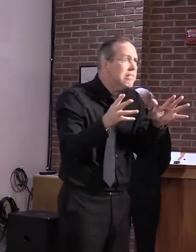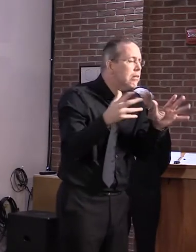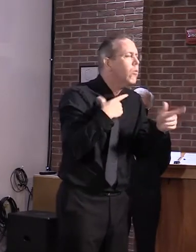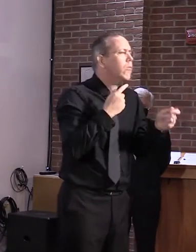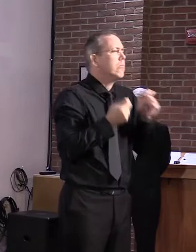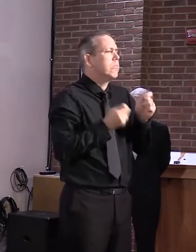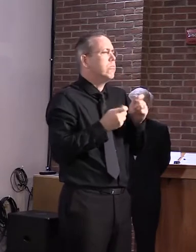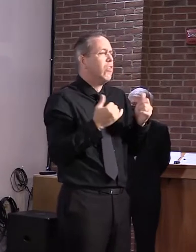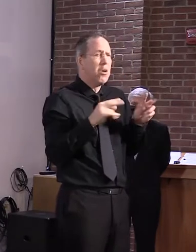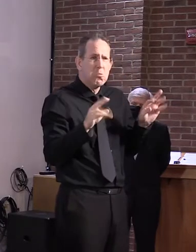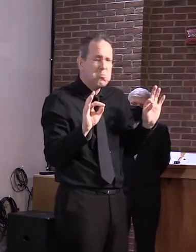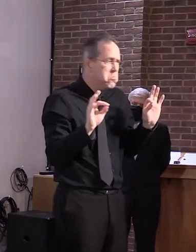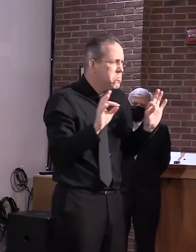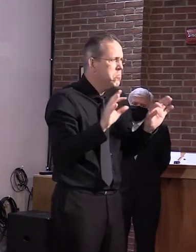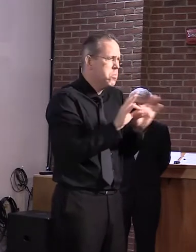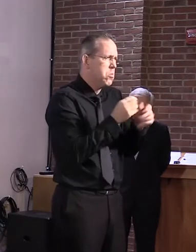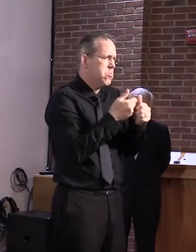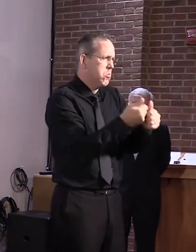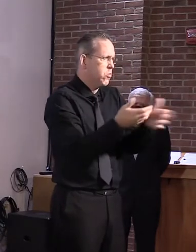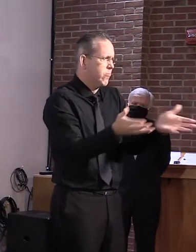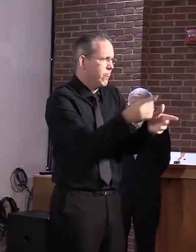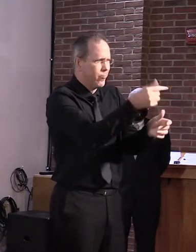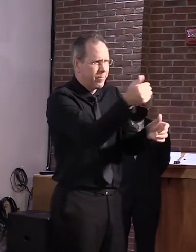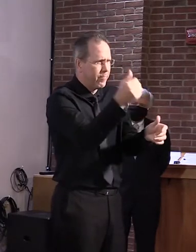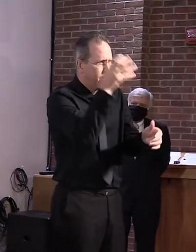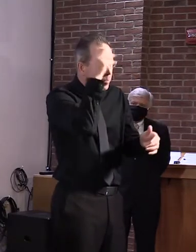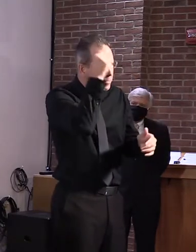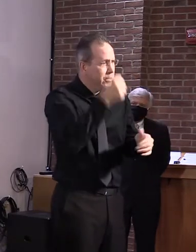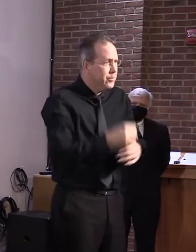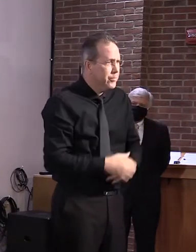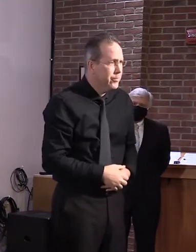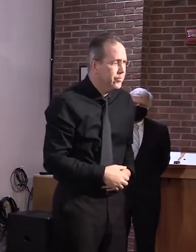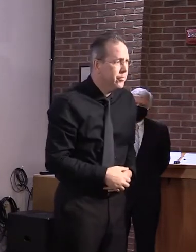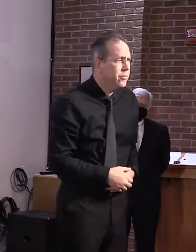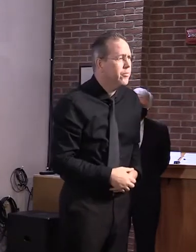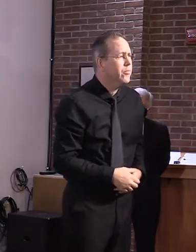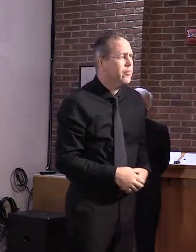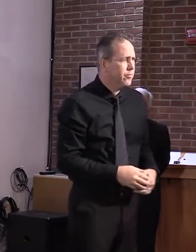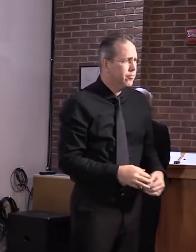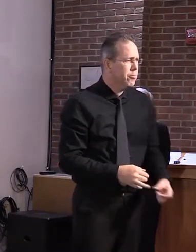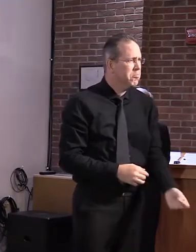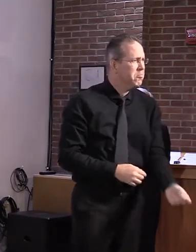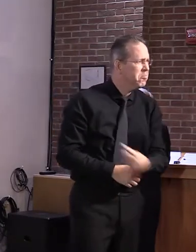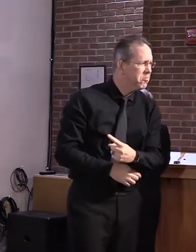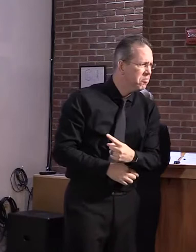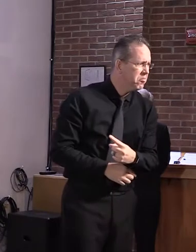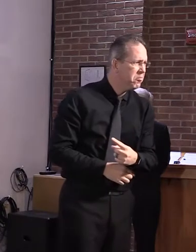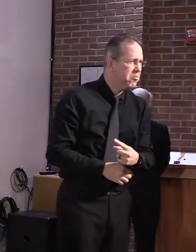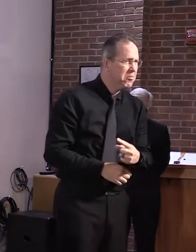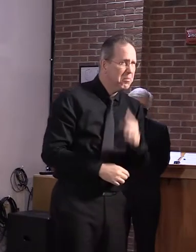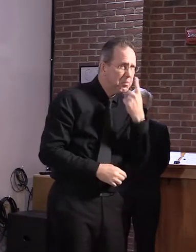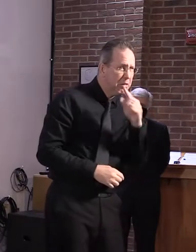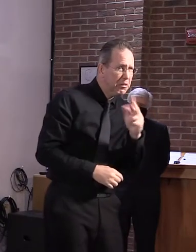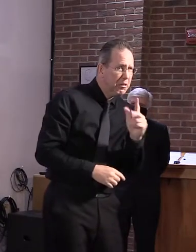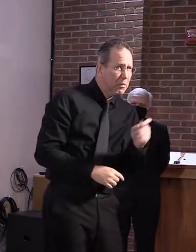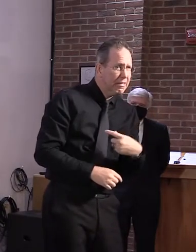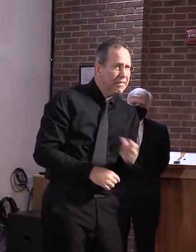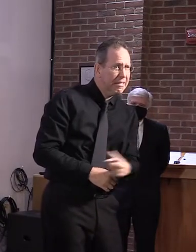All right, thanks. I did have one quick question for Dr. Levine. I don't know if I can get a third in since we're only doing 2 days a week. Sure, go